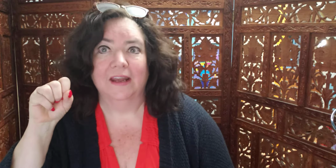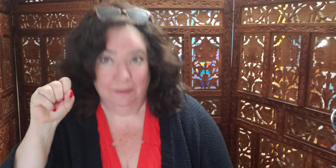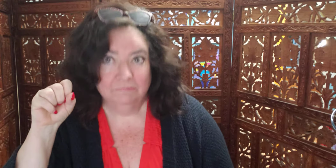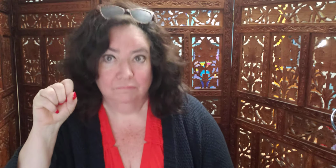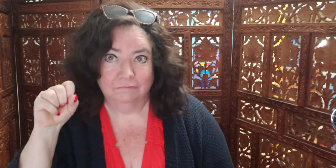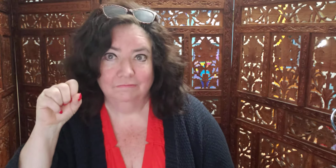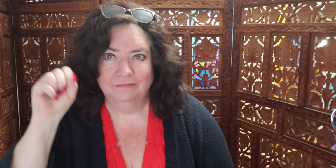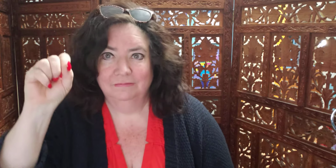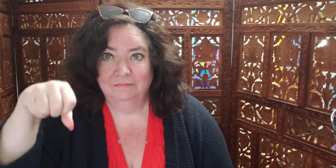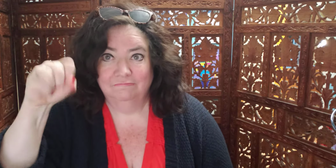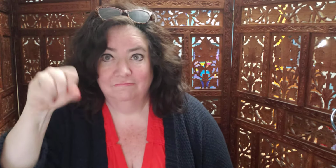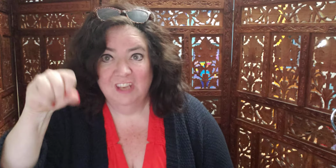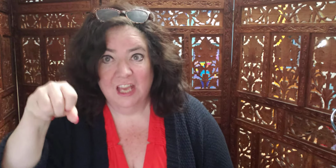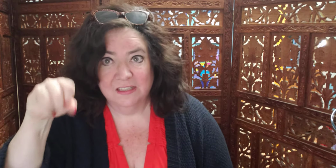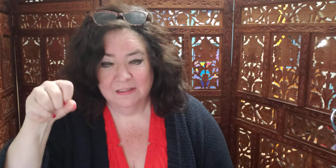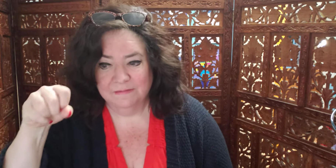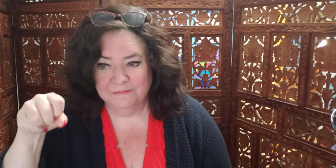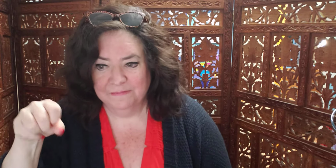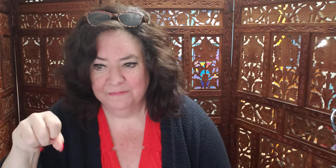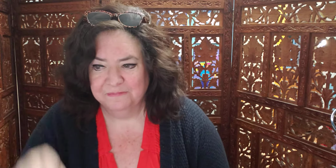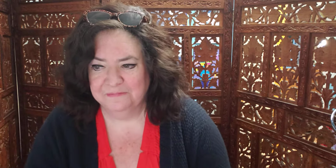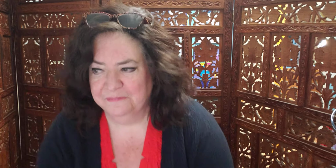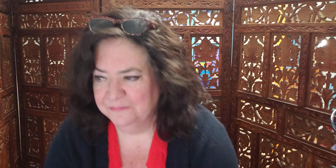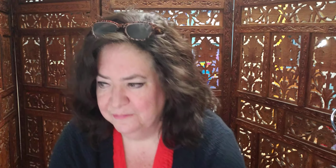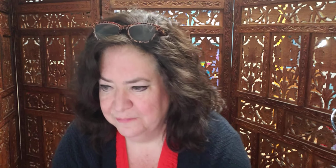nodding. Yes.